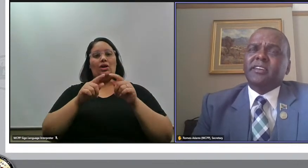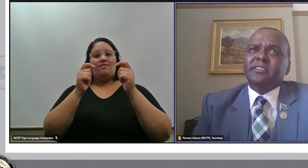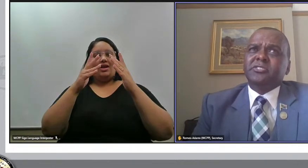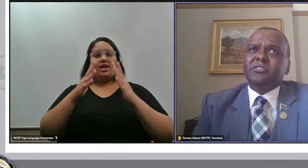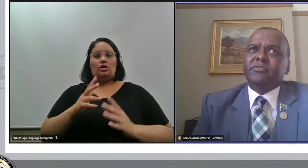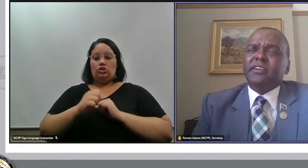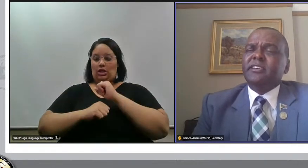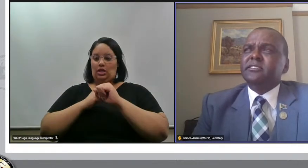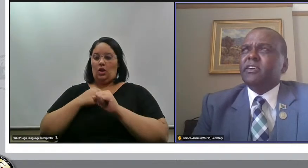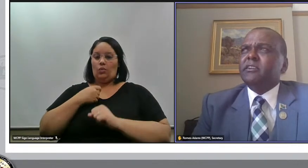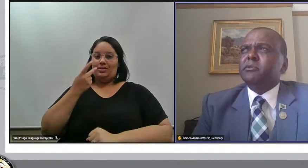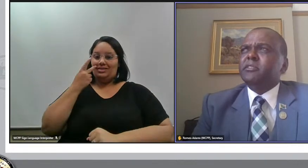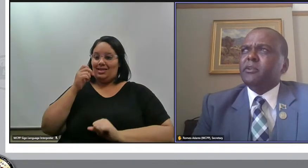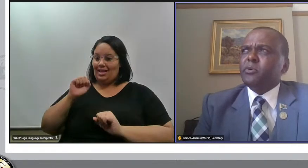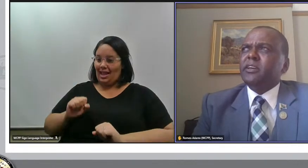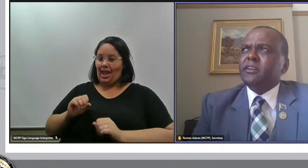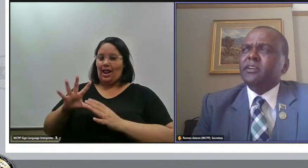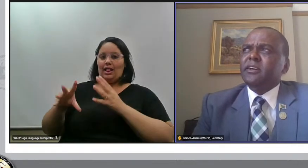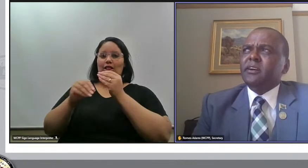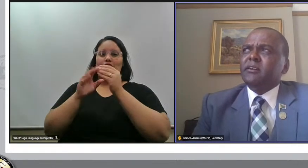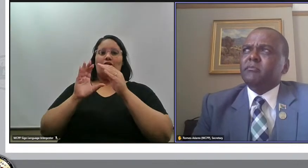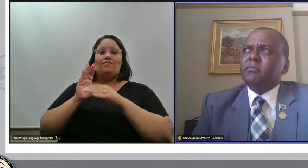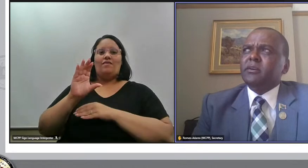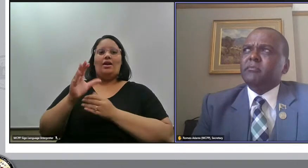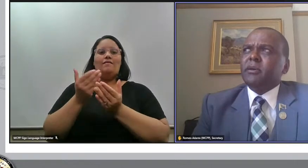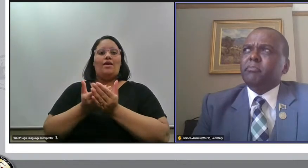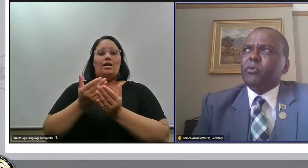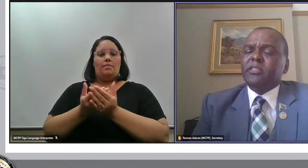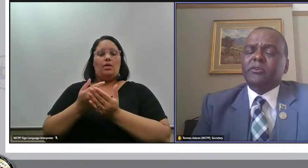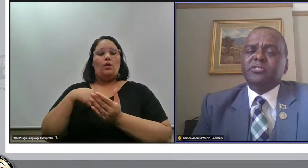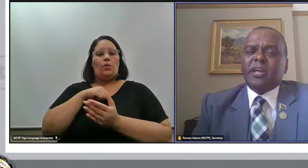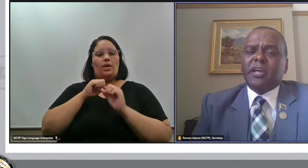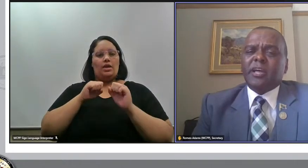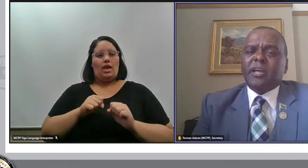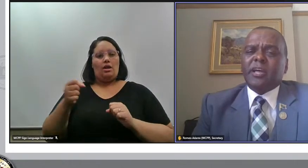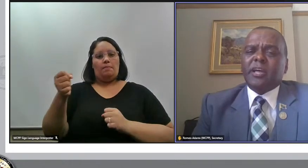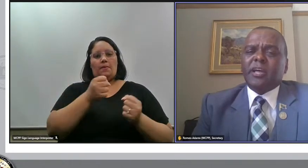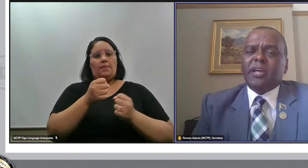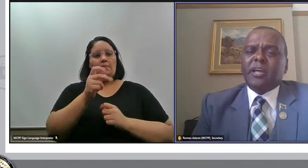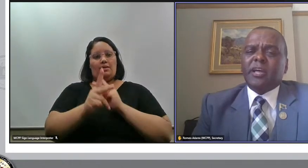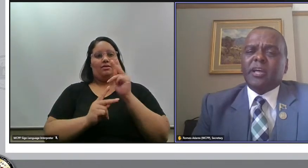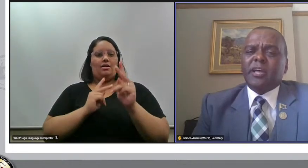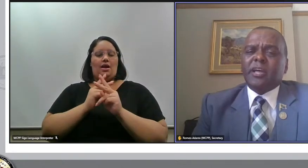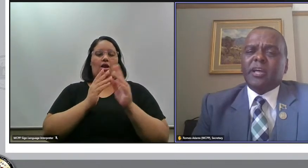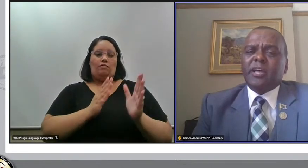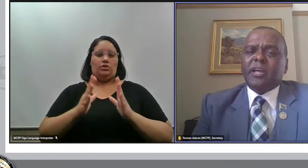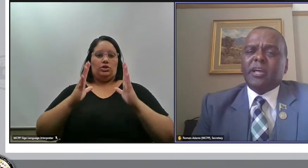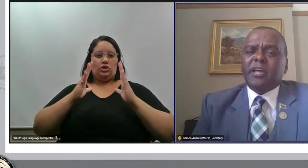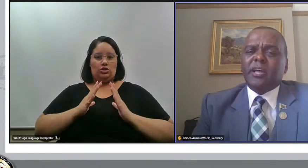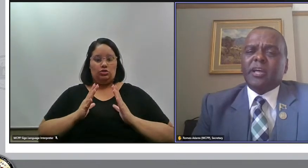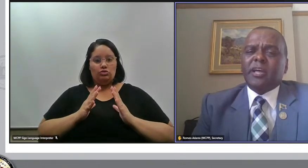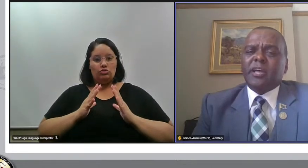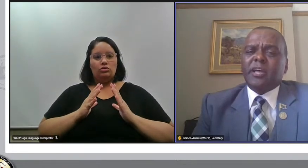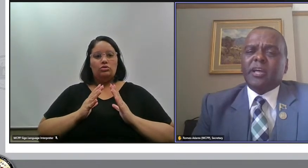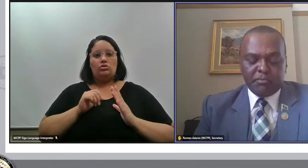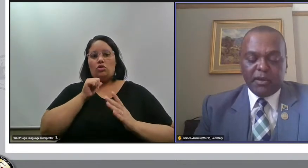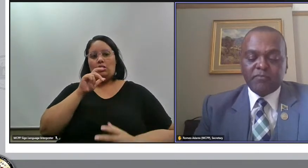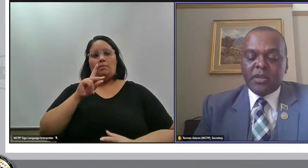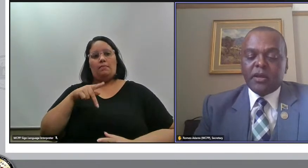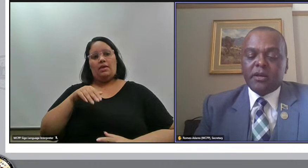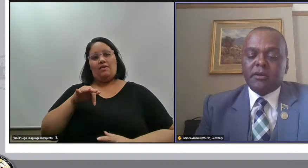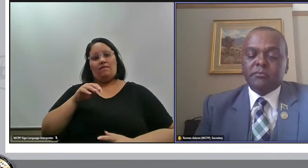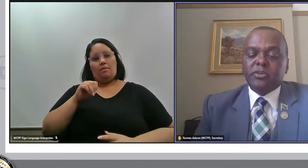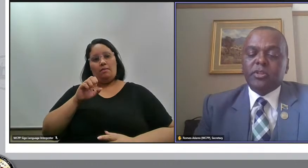and see that additional funding is available, that we then employ those type of provisions in FAMPLA, not the PFMA, the